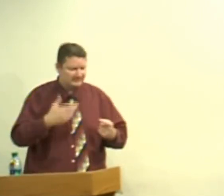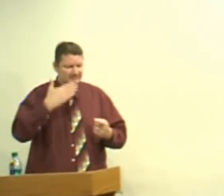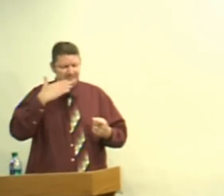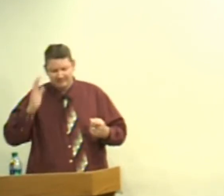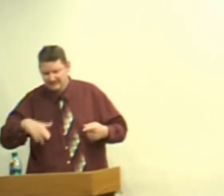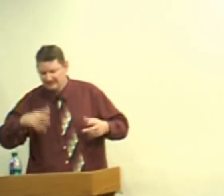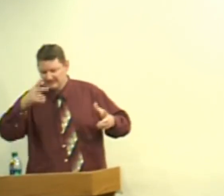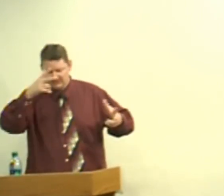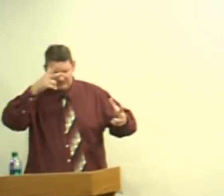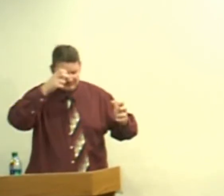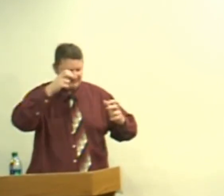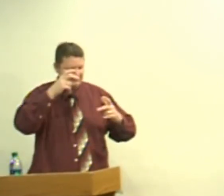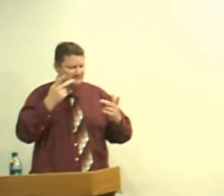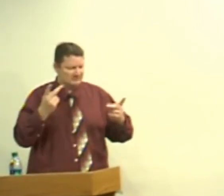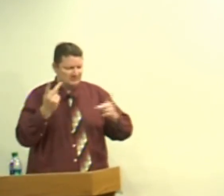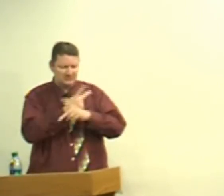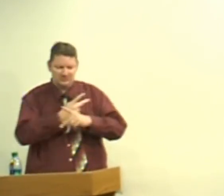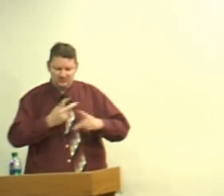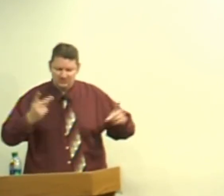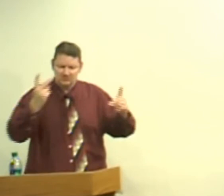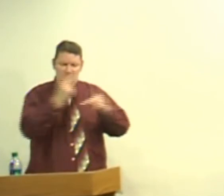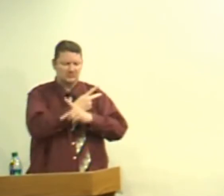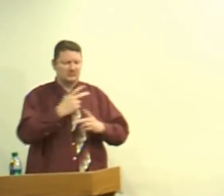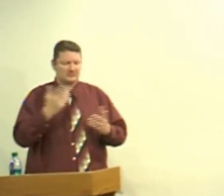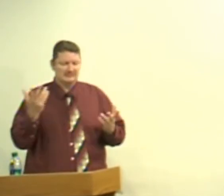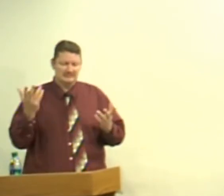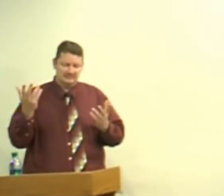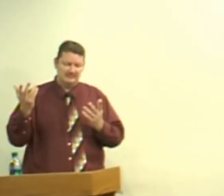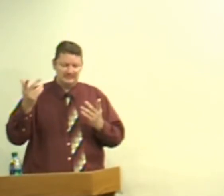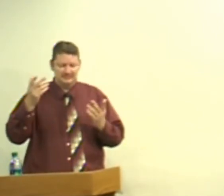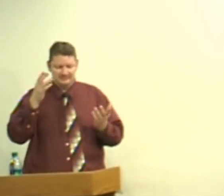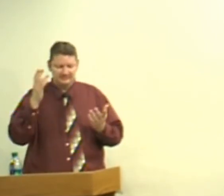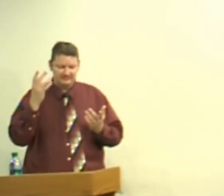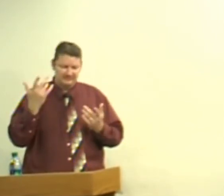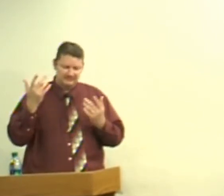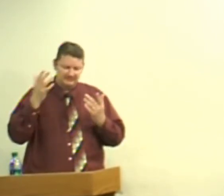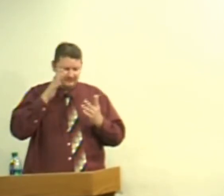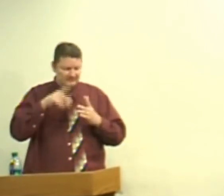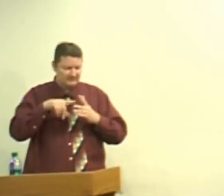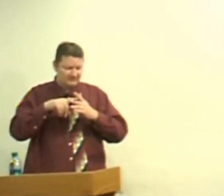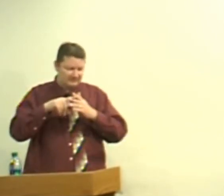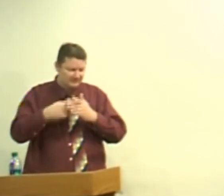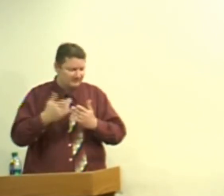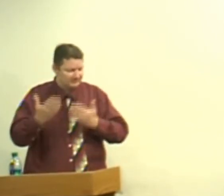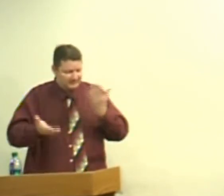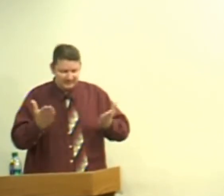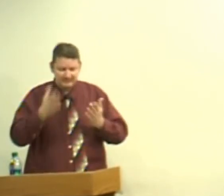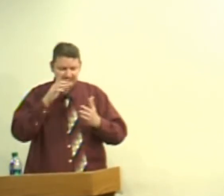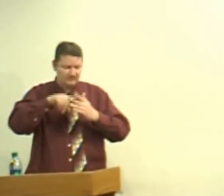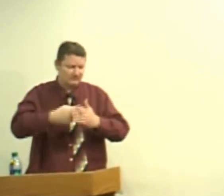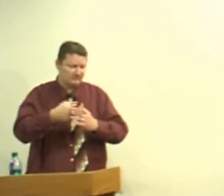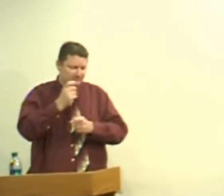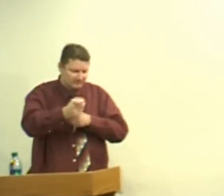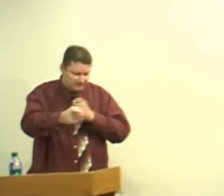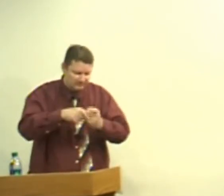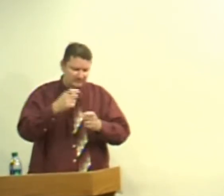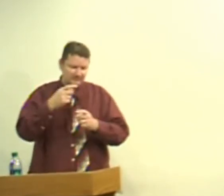all face different things, different sins, different evils, that are becoming worse, and worse at the time. Let us,